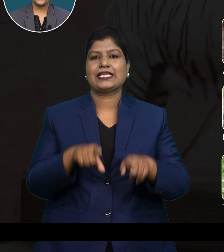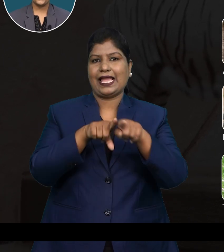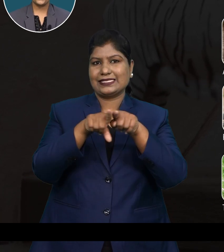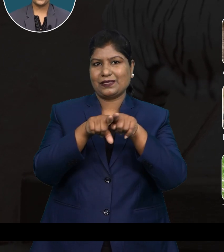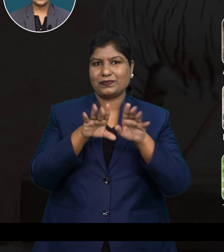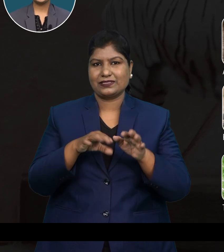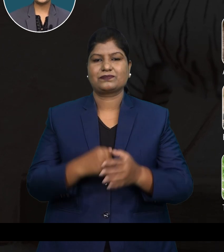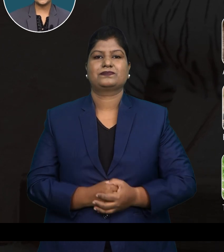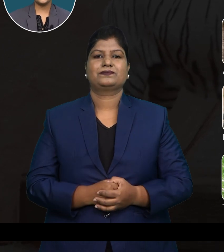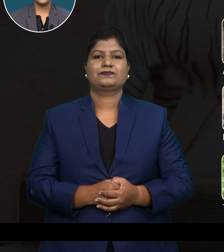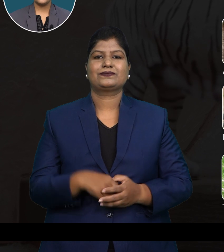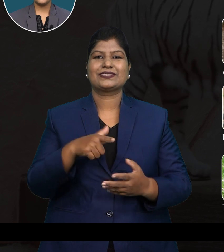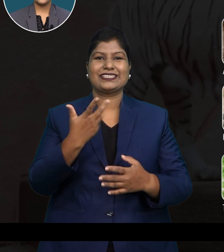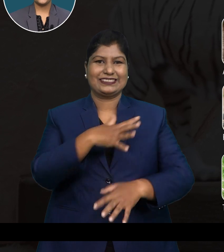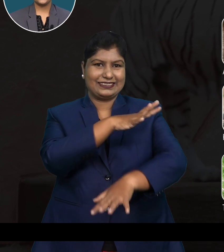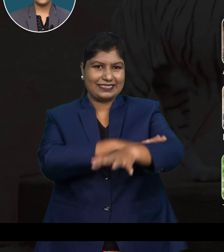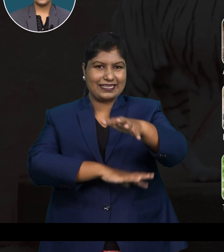Example, tiger,